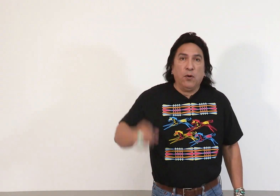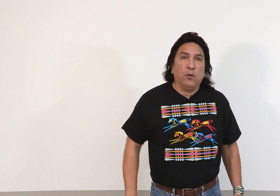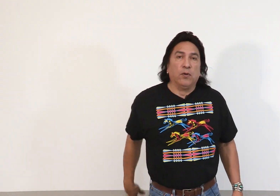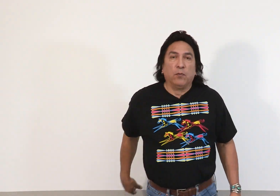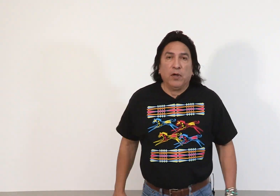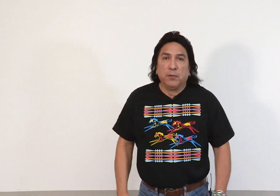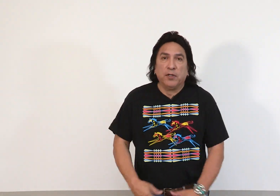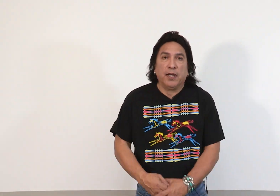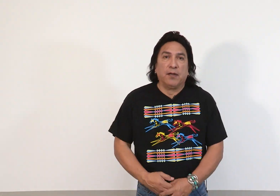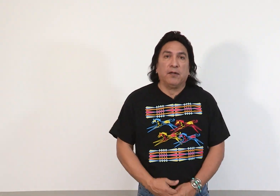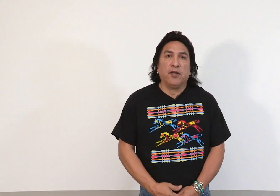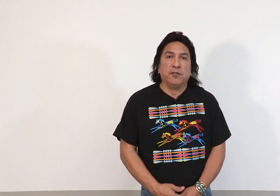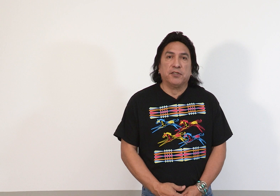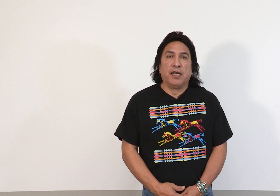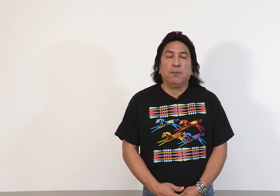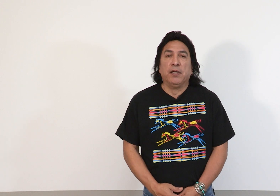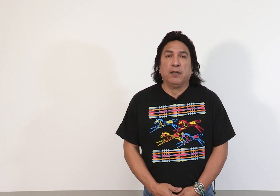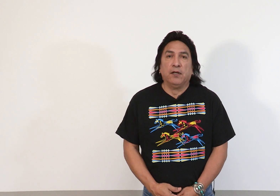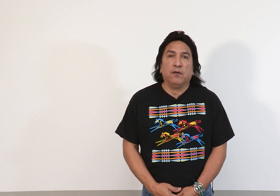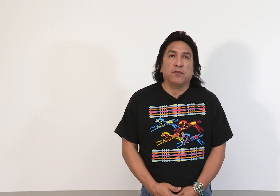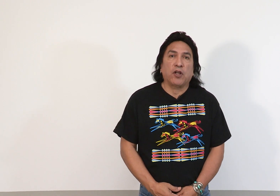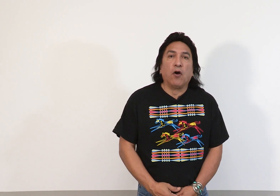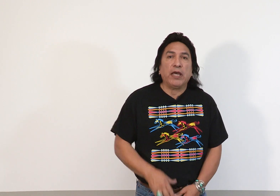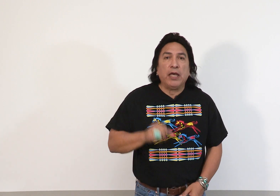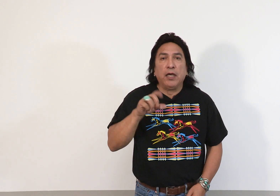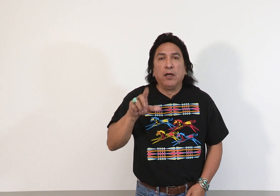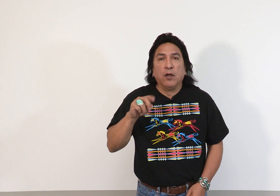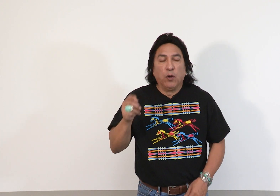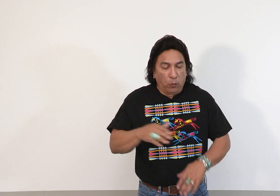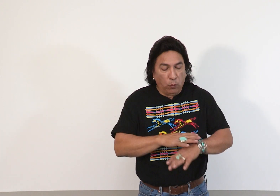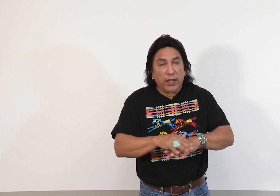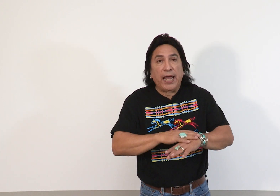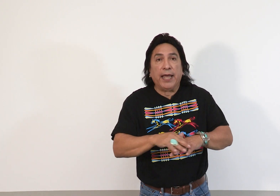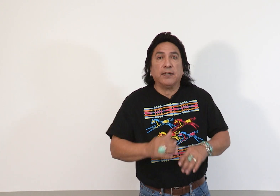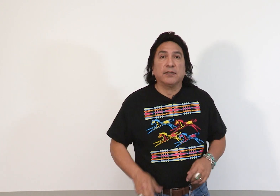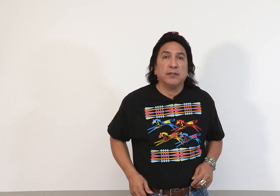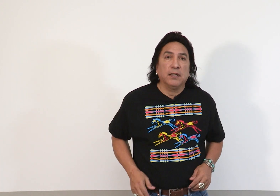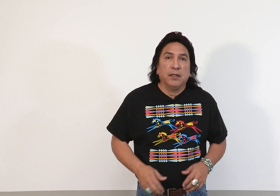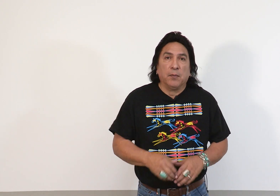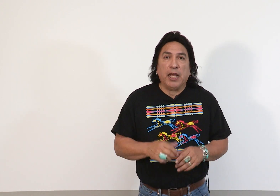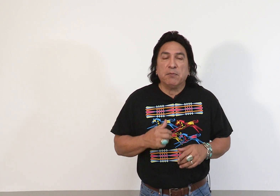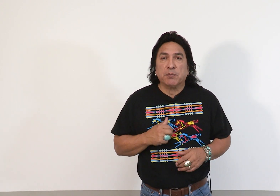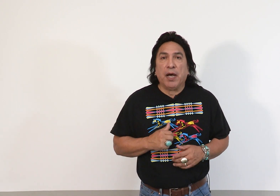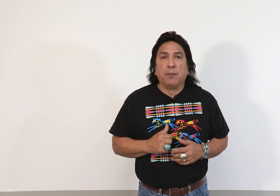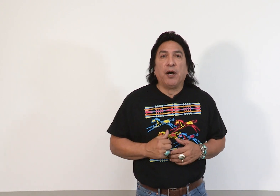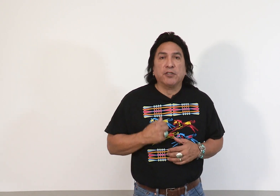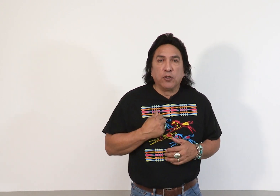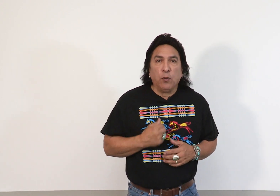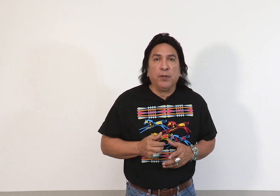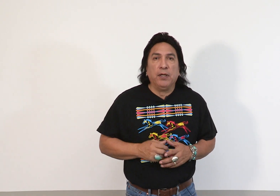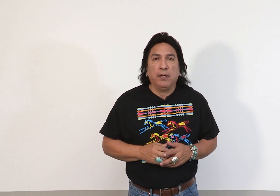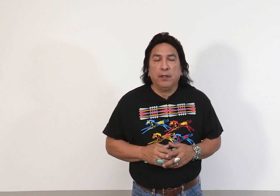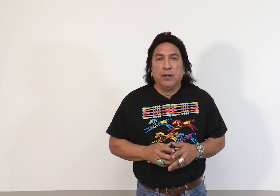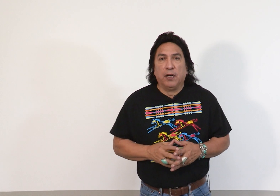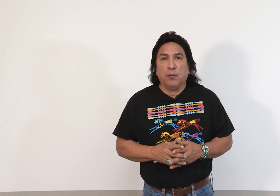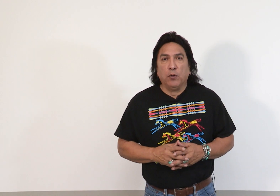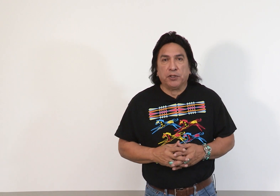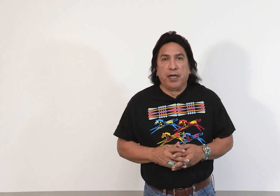Hello, and welcome to another segment of Talking with Hands. My name is Mike Pahsetopah. I'm